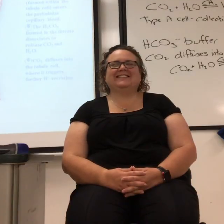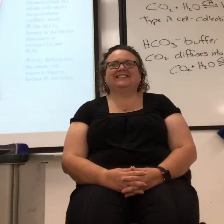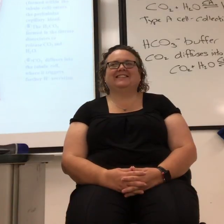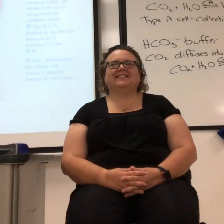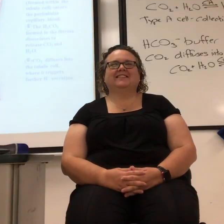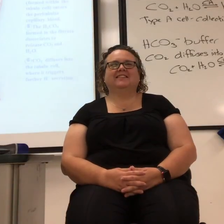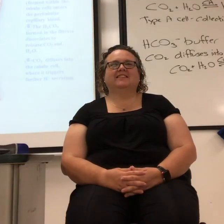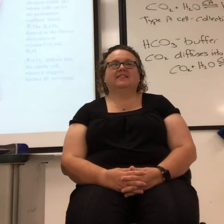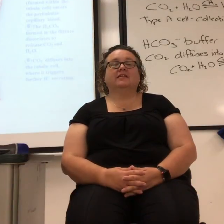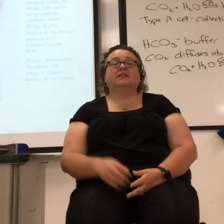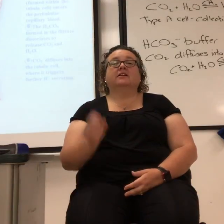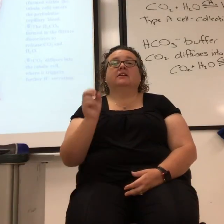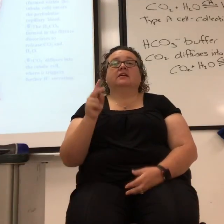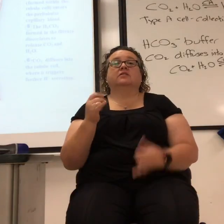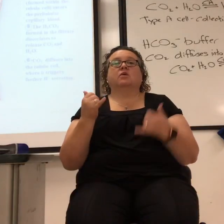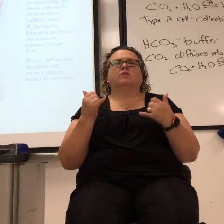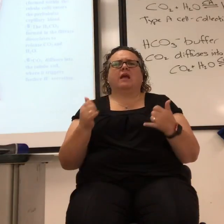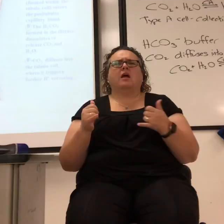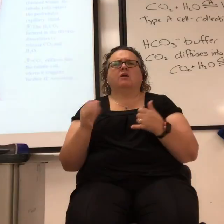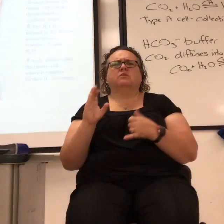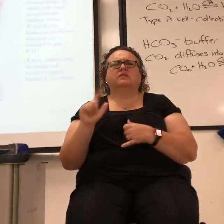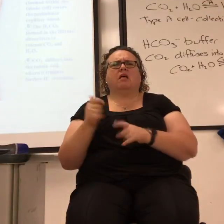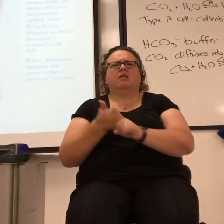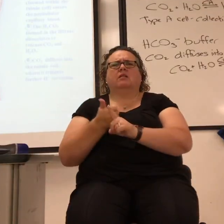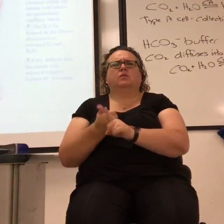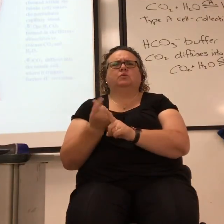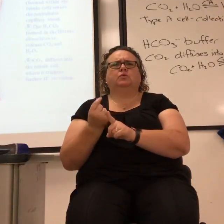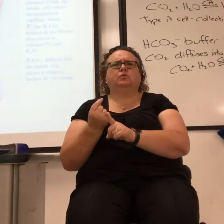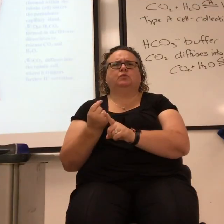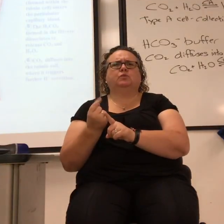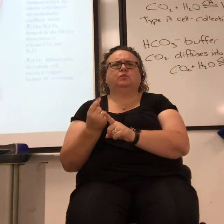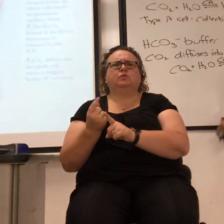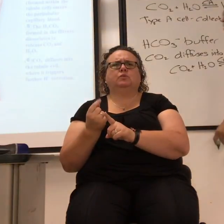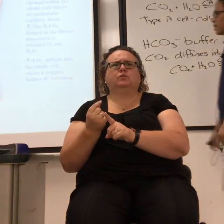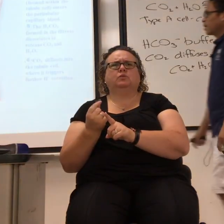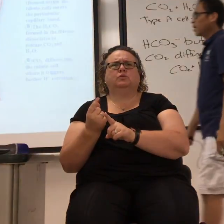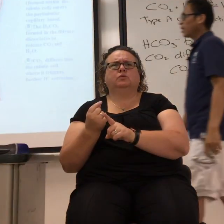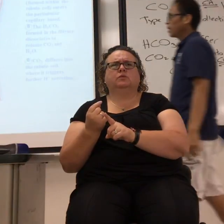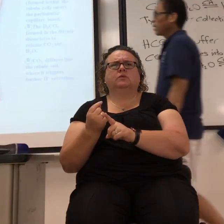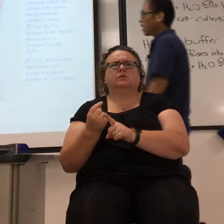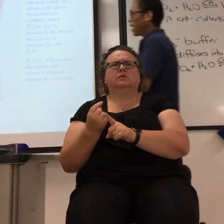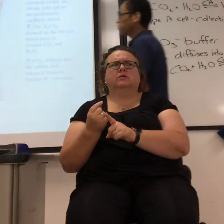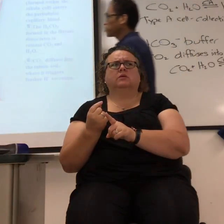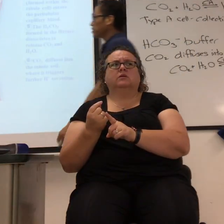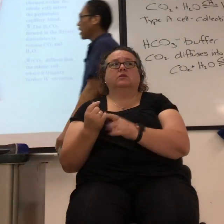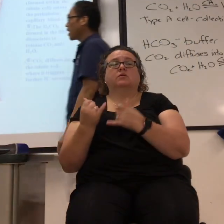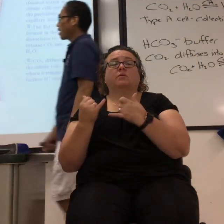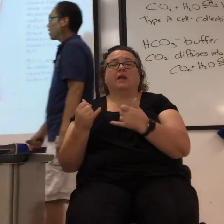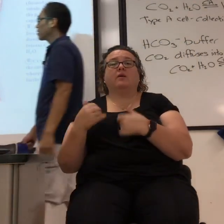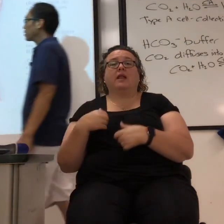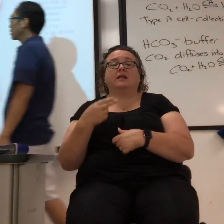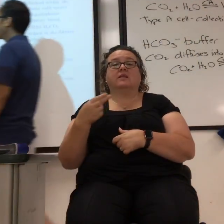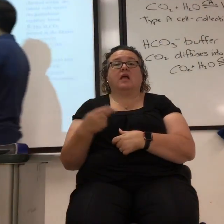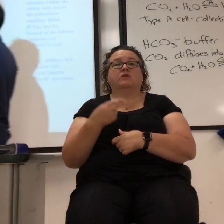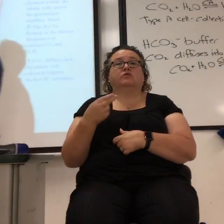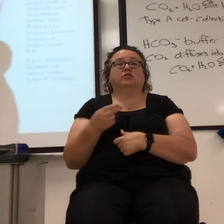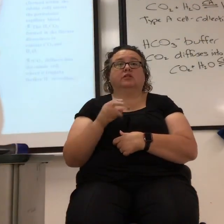Okay, now what does the cell do? Well, this time it's going to take the hydrogen